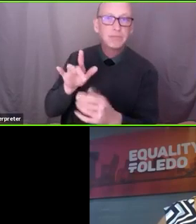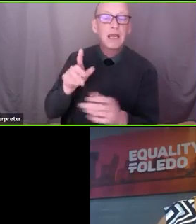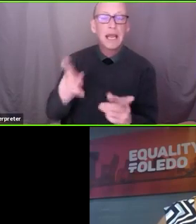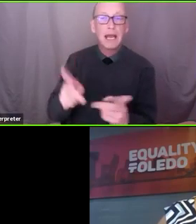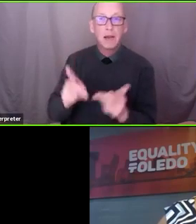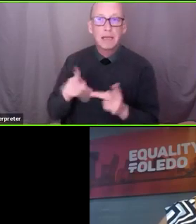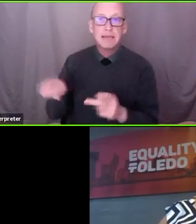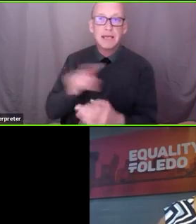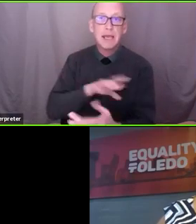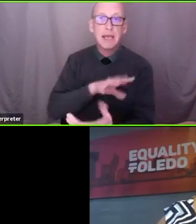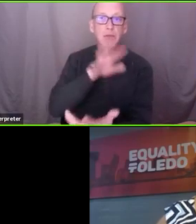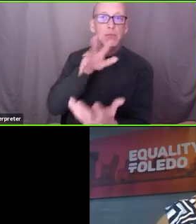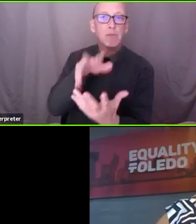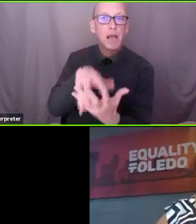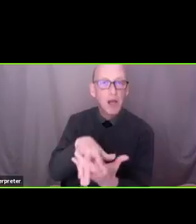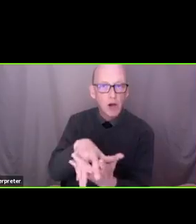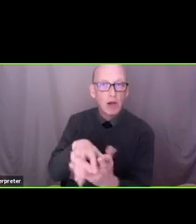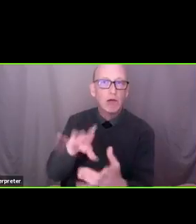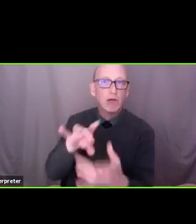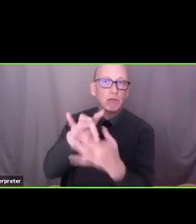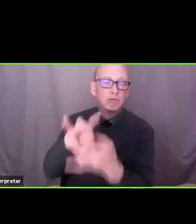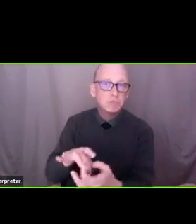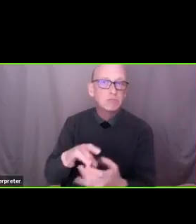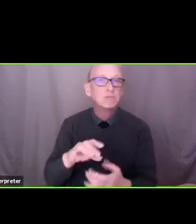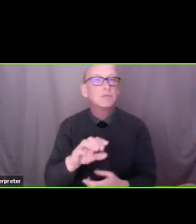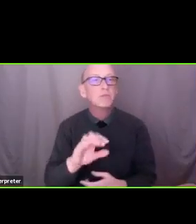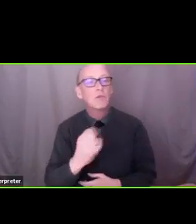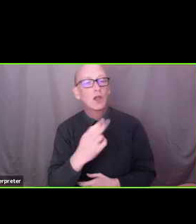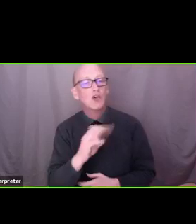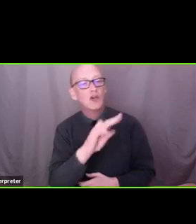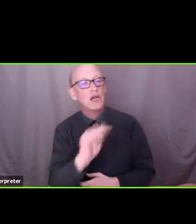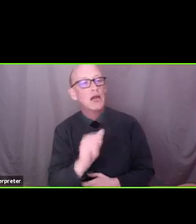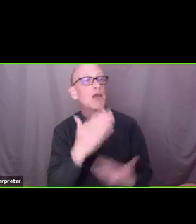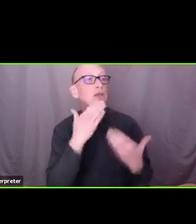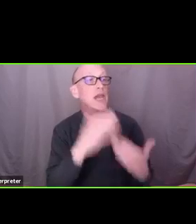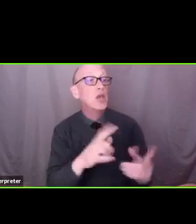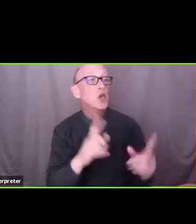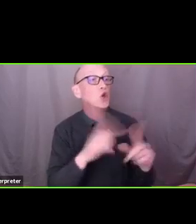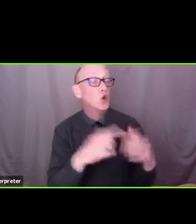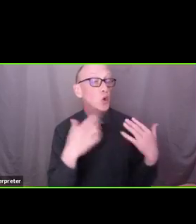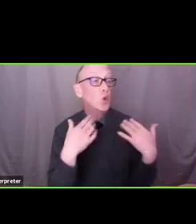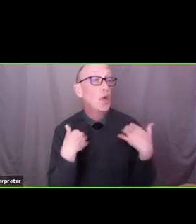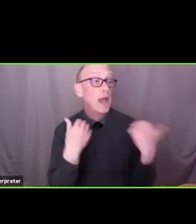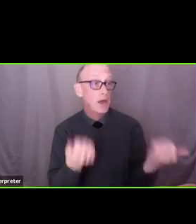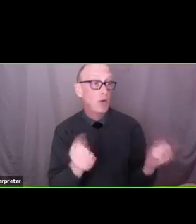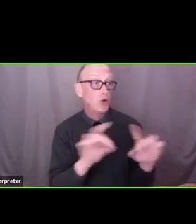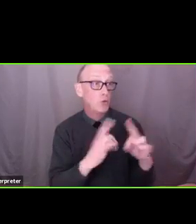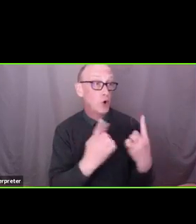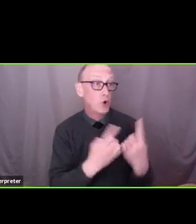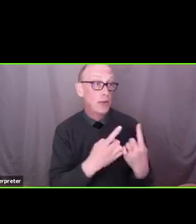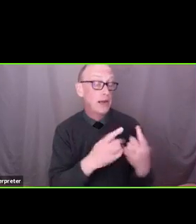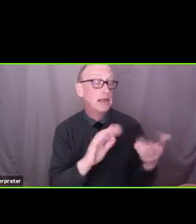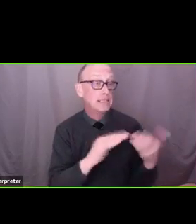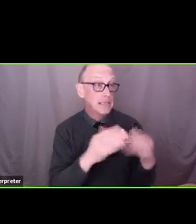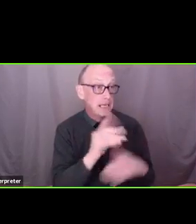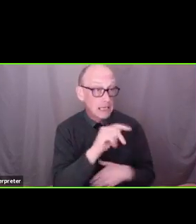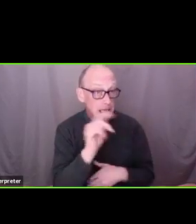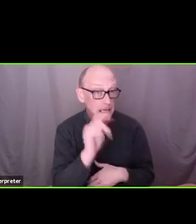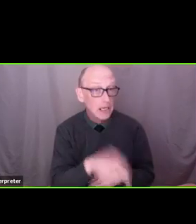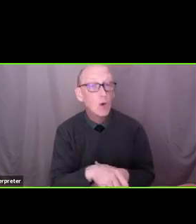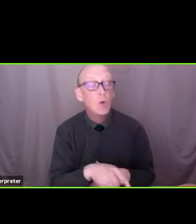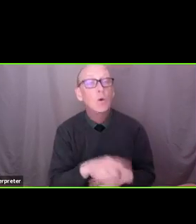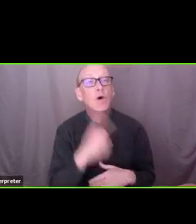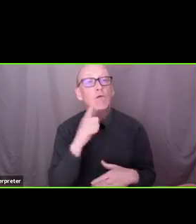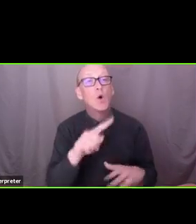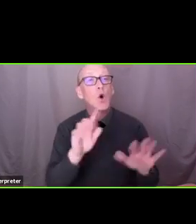belong. Yes, and first I'd like to say thank you to the health department, Toledo Health Department, the city of Toledo, for